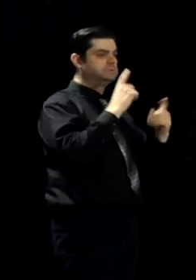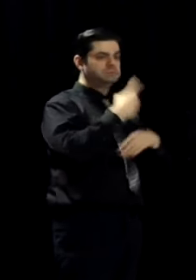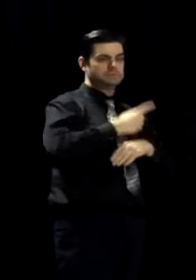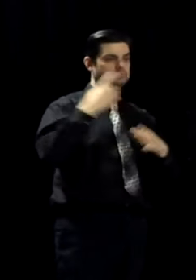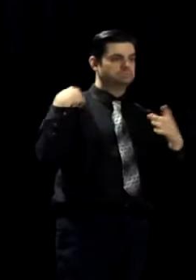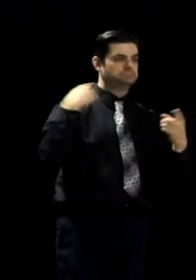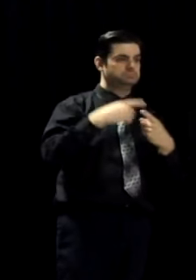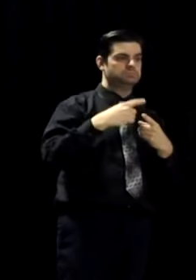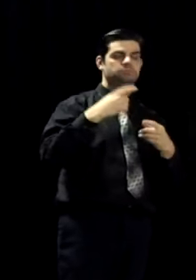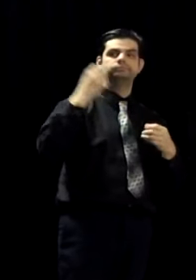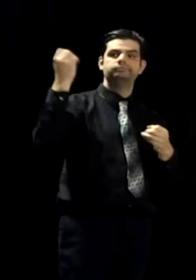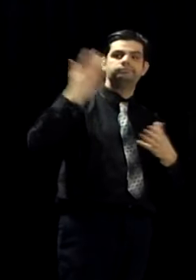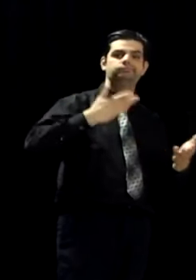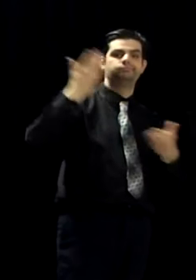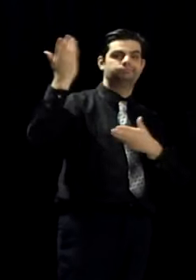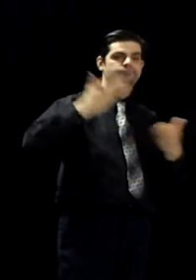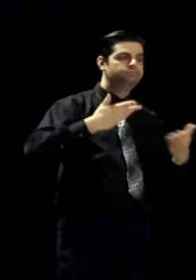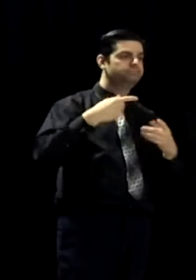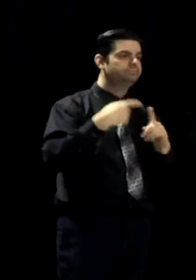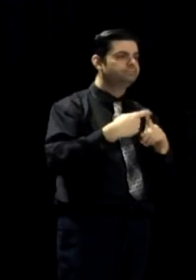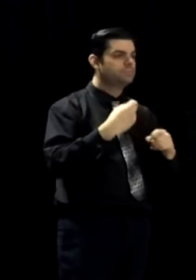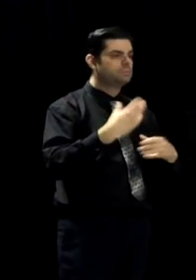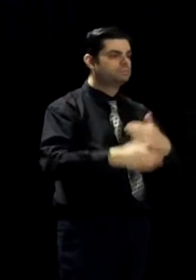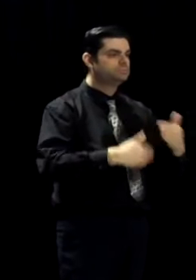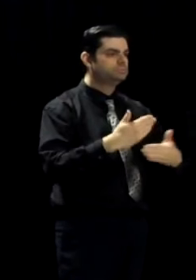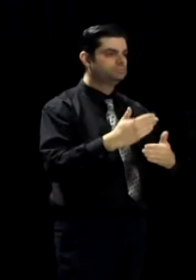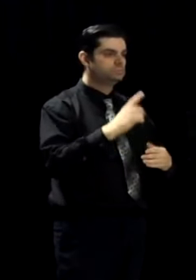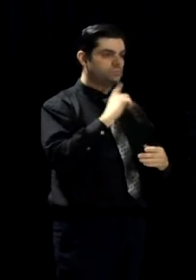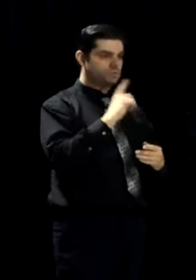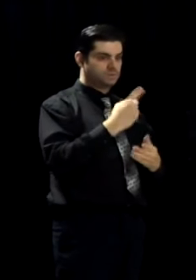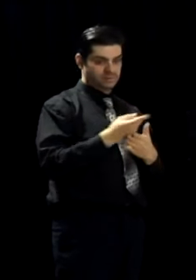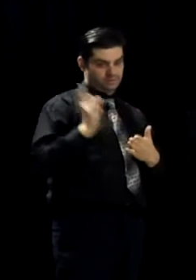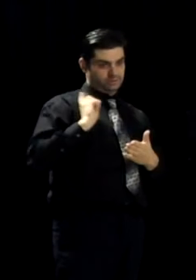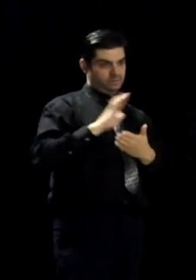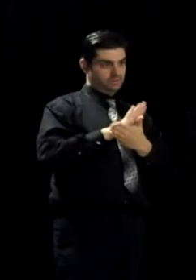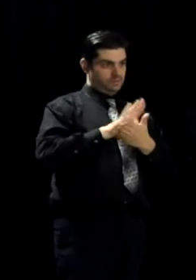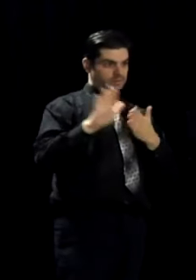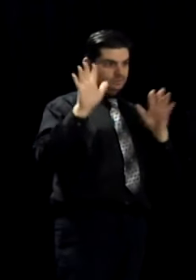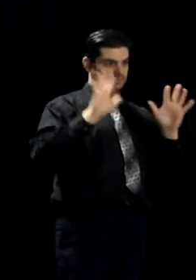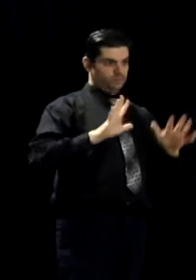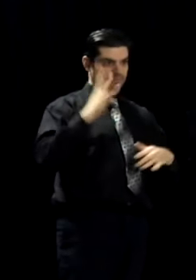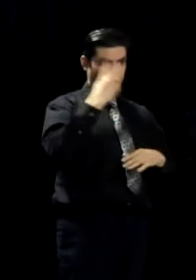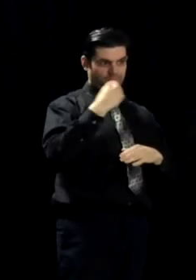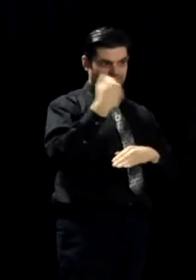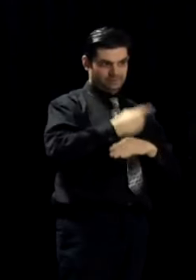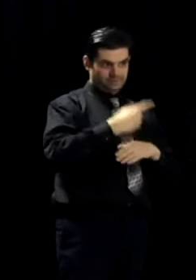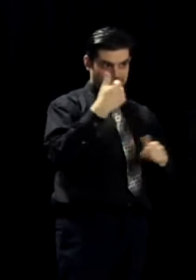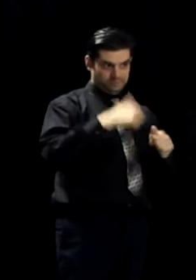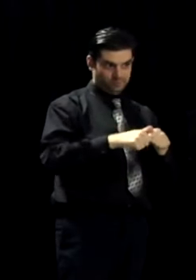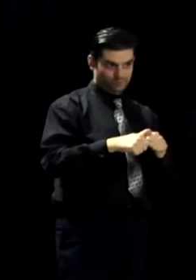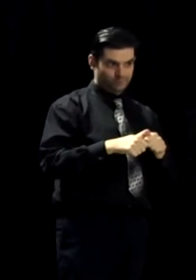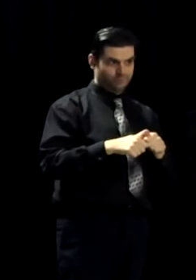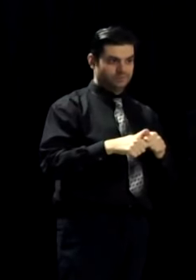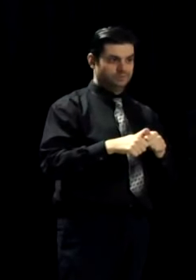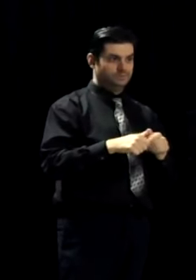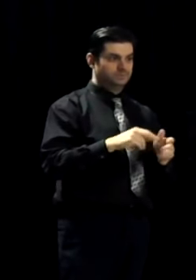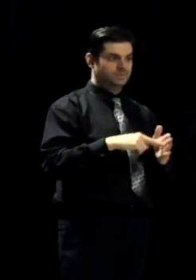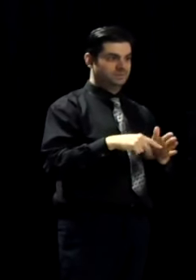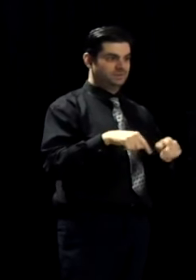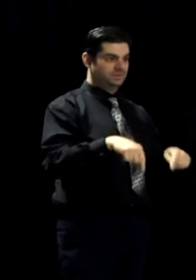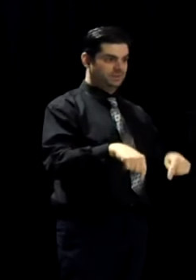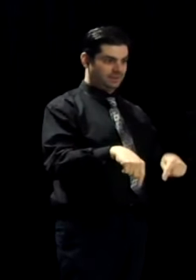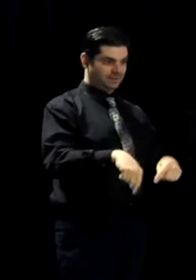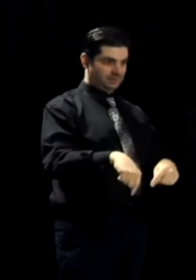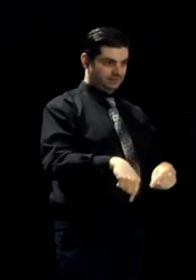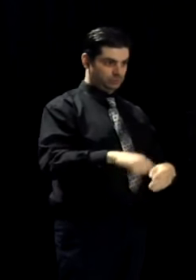back last weekend, we had nice weather last weekend. So that means we should be concerned about what these numbers might look like for community